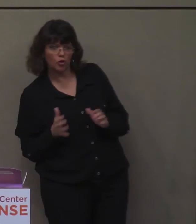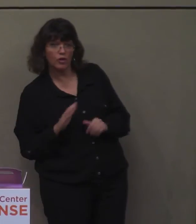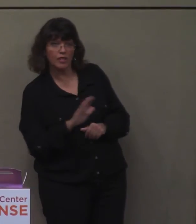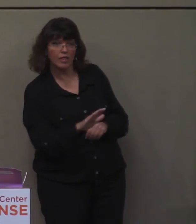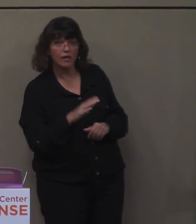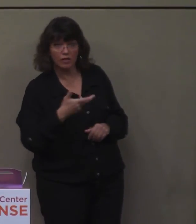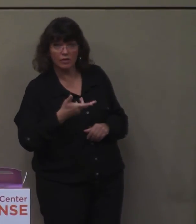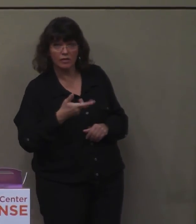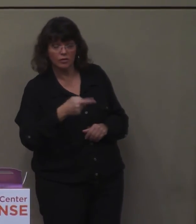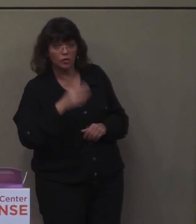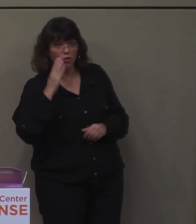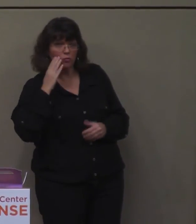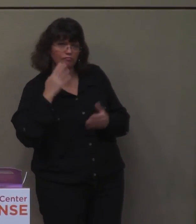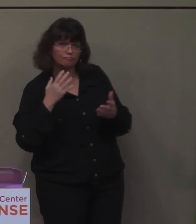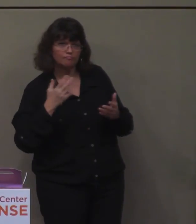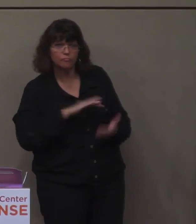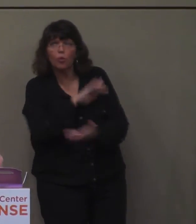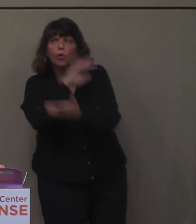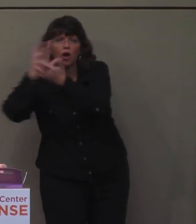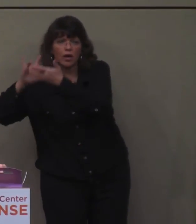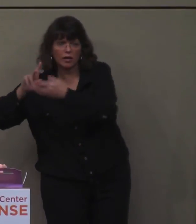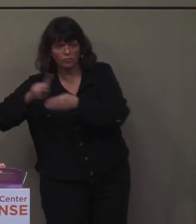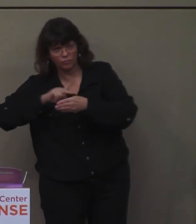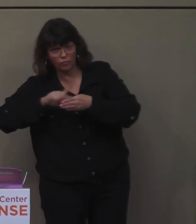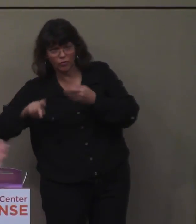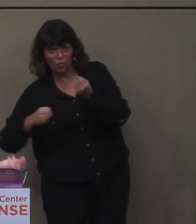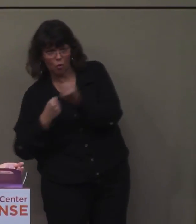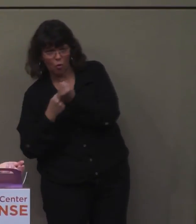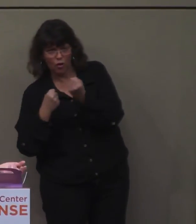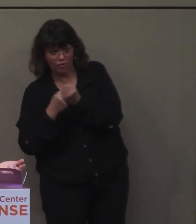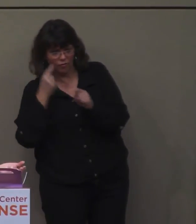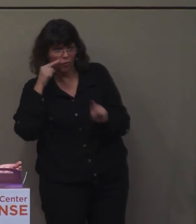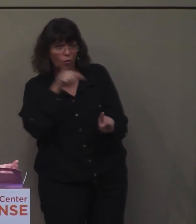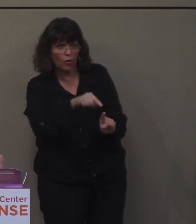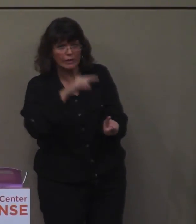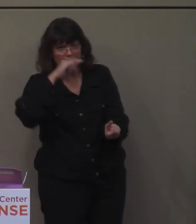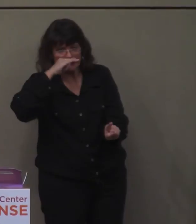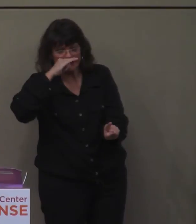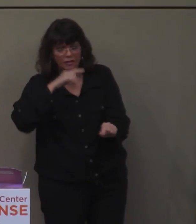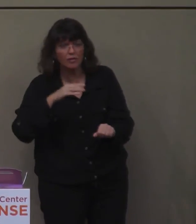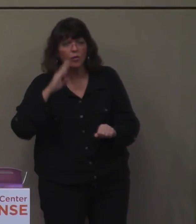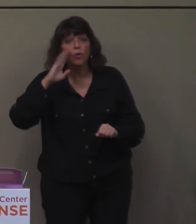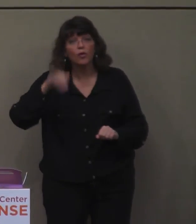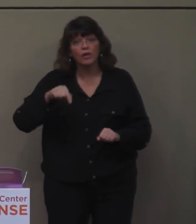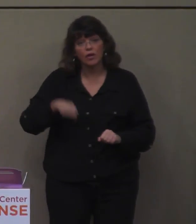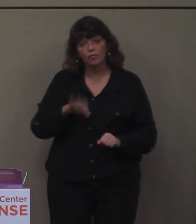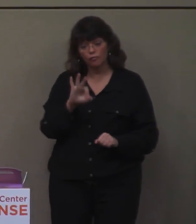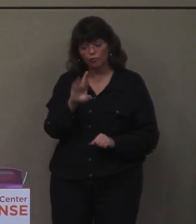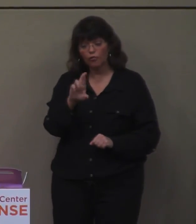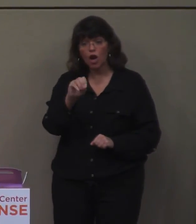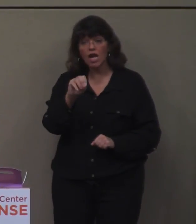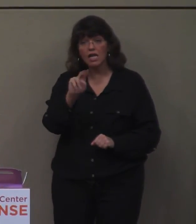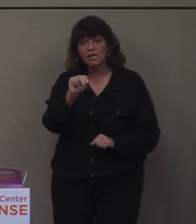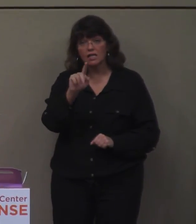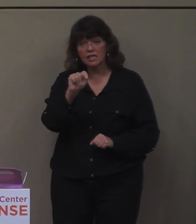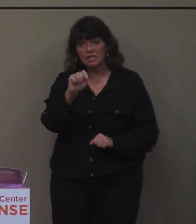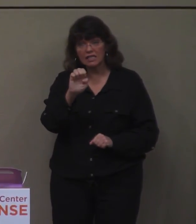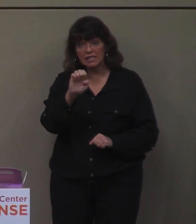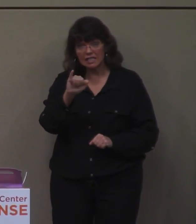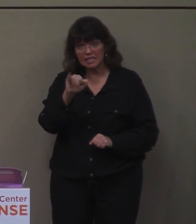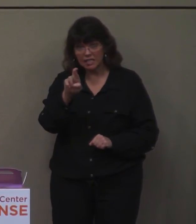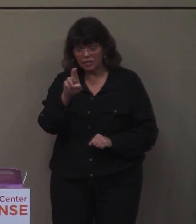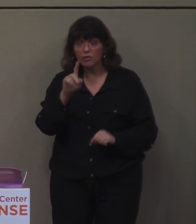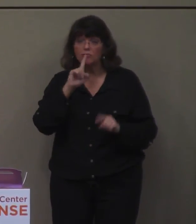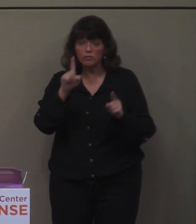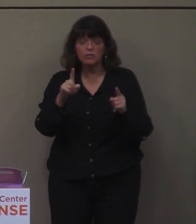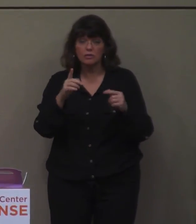get support. Like I mentioned earlier, at Frontier Behavioral Health and other agencies in town, we're still offering mental health services to help the